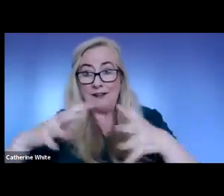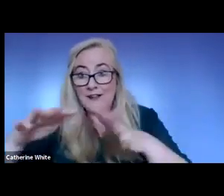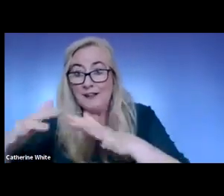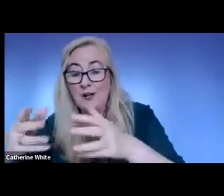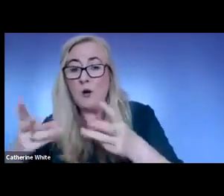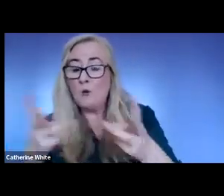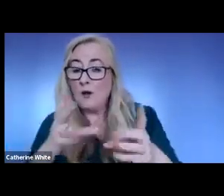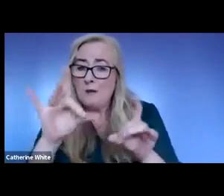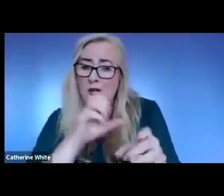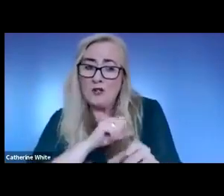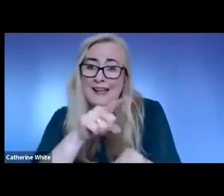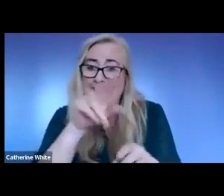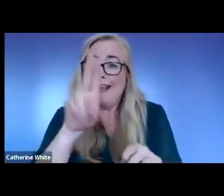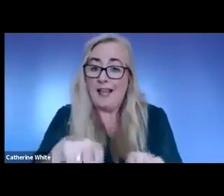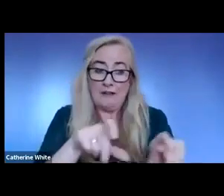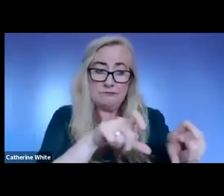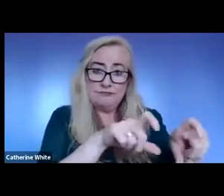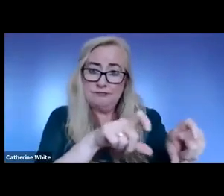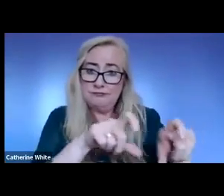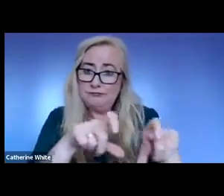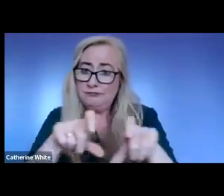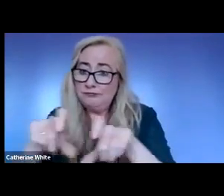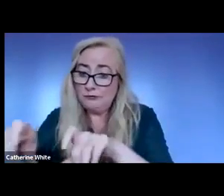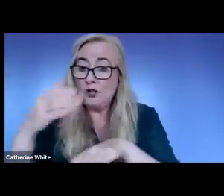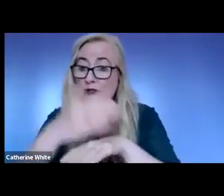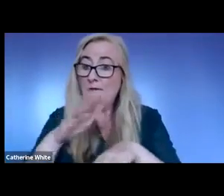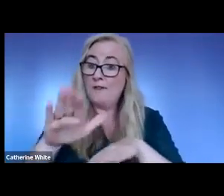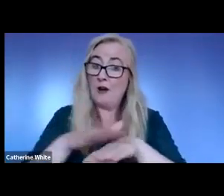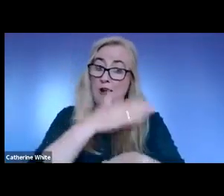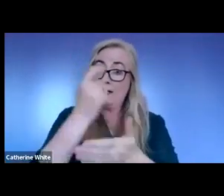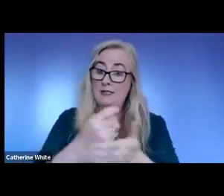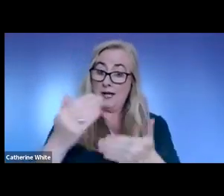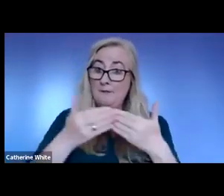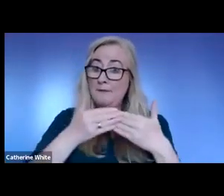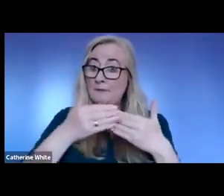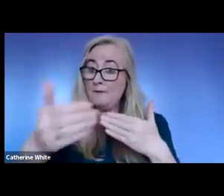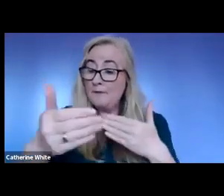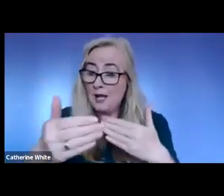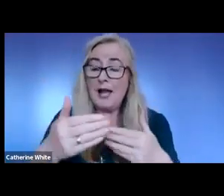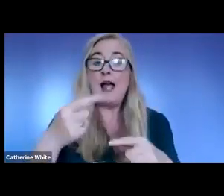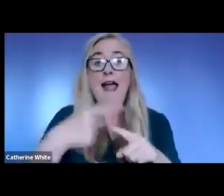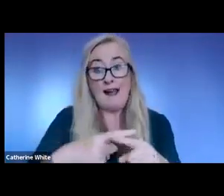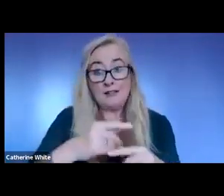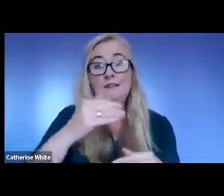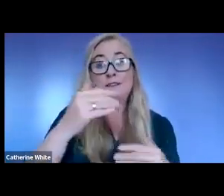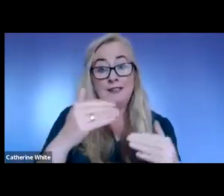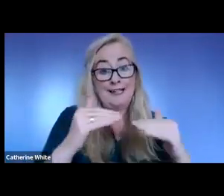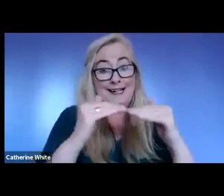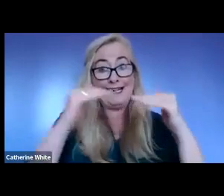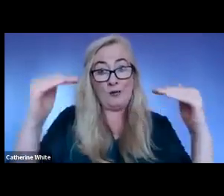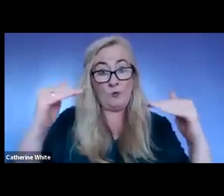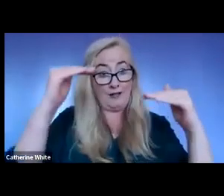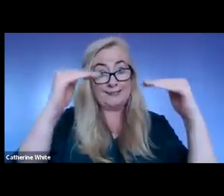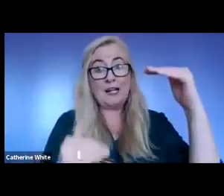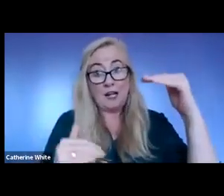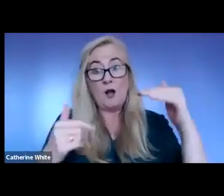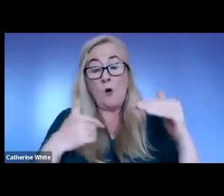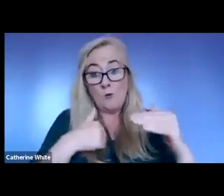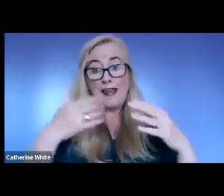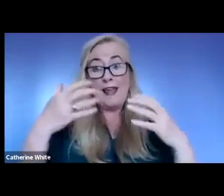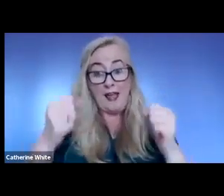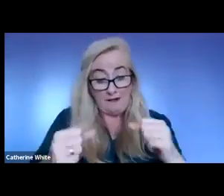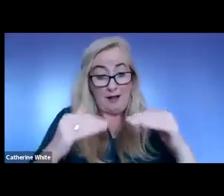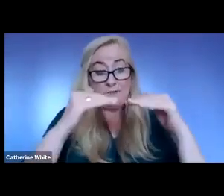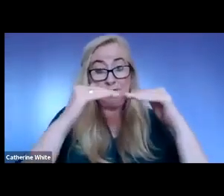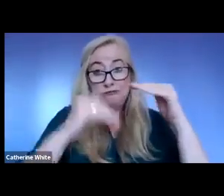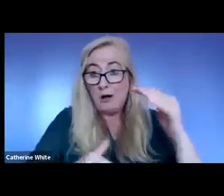more sustainable jobs into the long term. And we need to reduce inequality. We have a persistent and pervasive